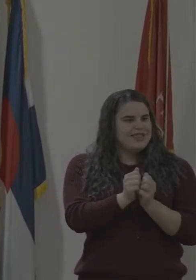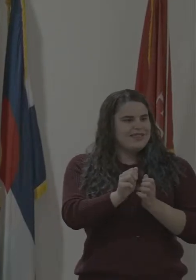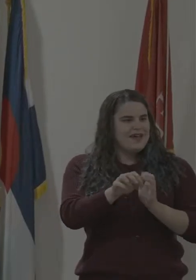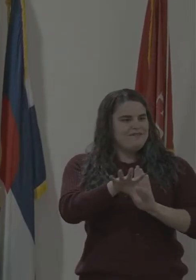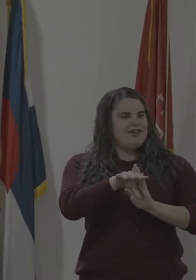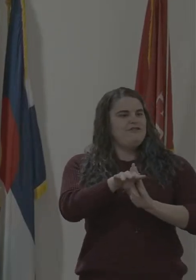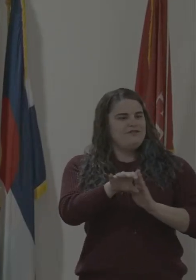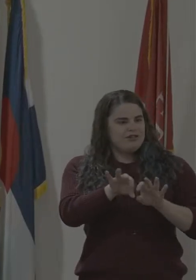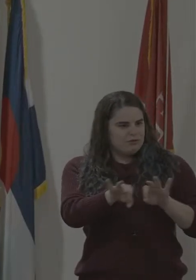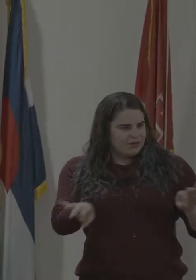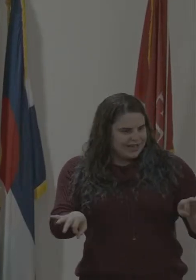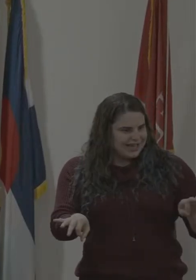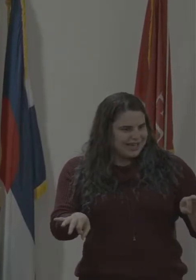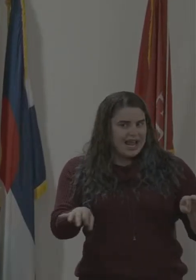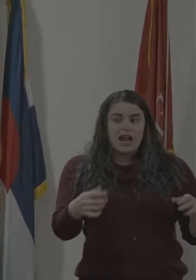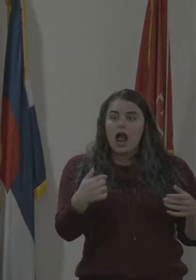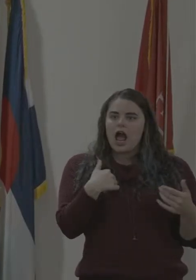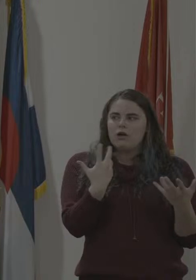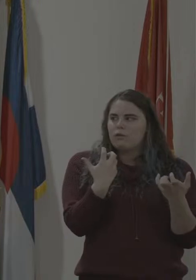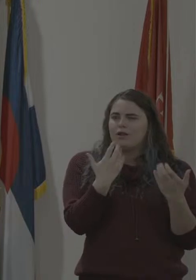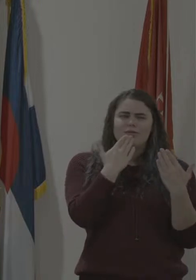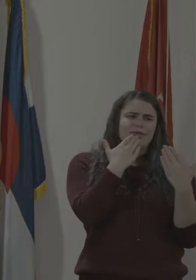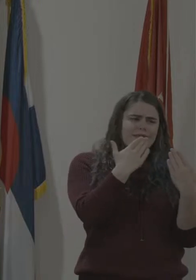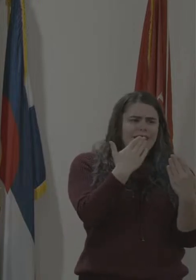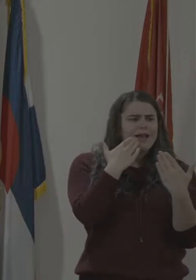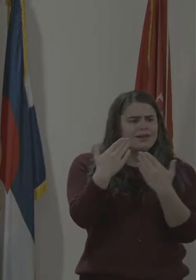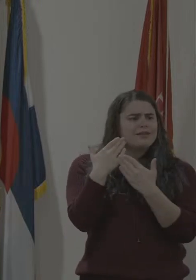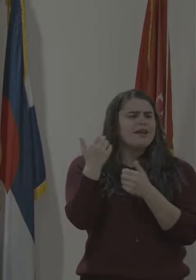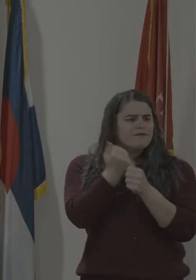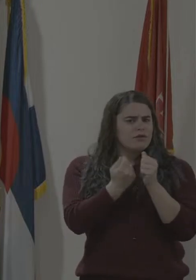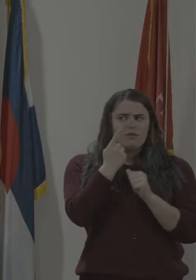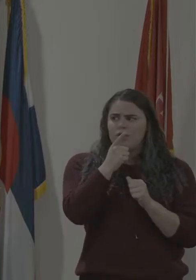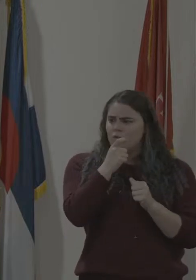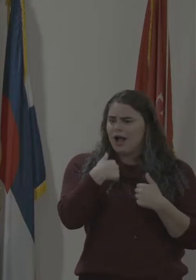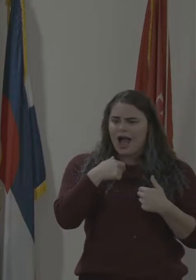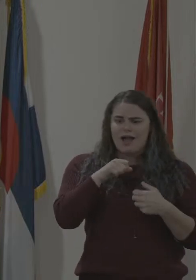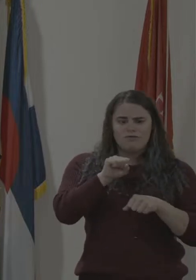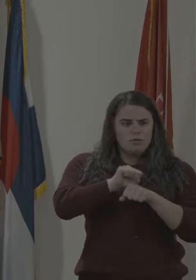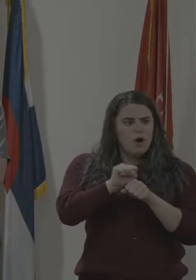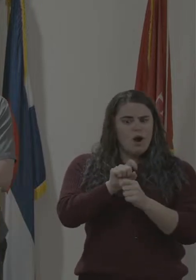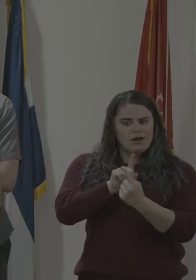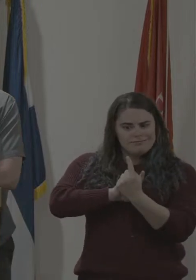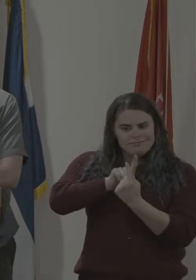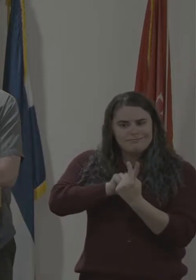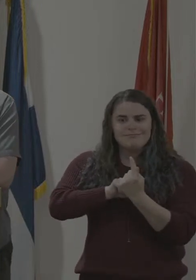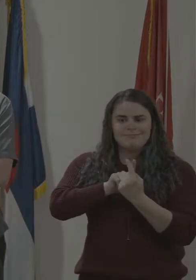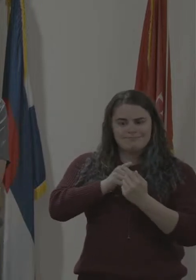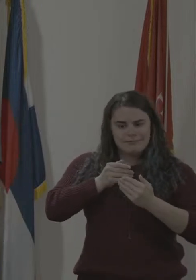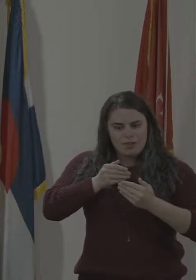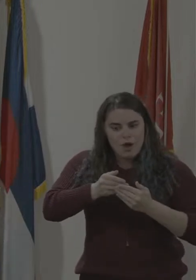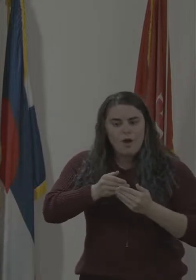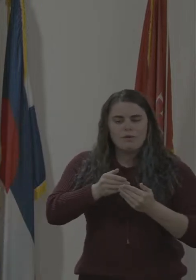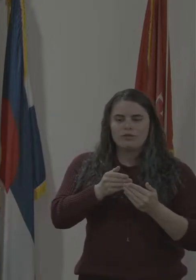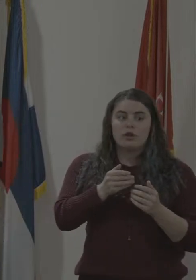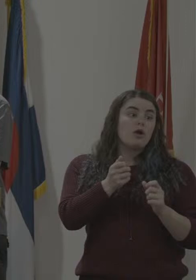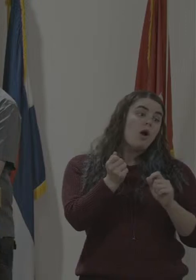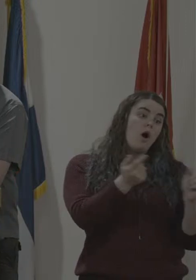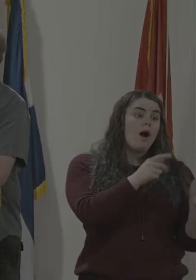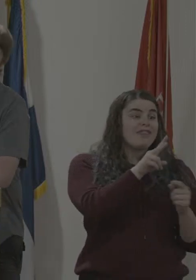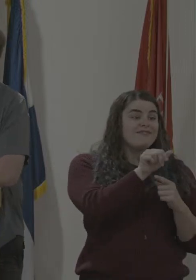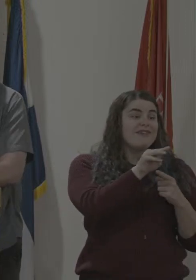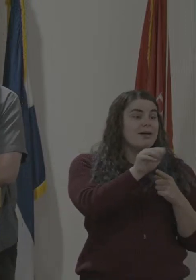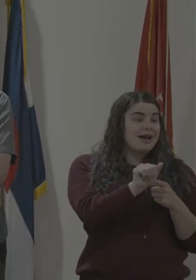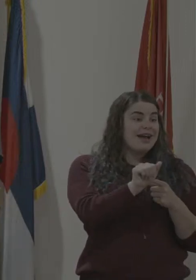degree, and I just want to thank everyone who I've worked with closely and all the VAMA staff, especially